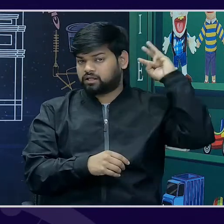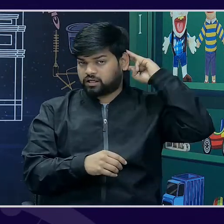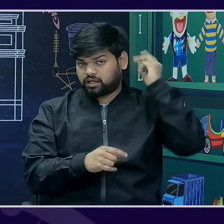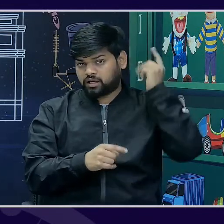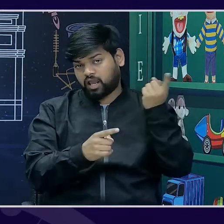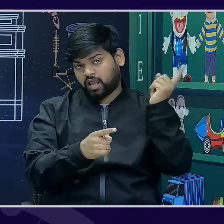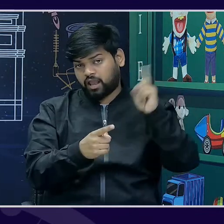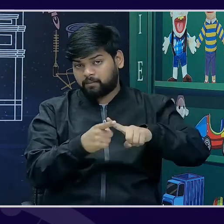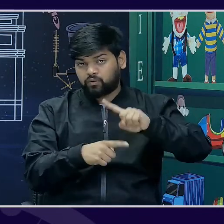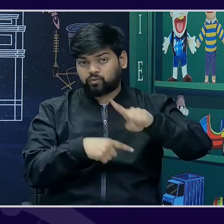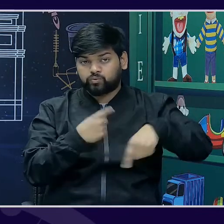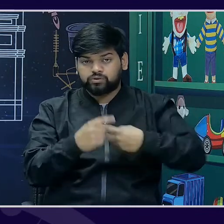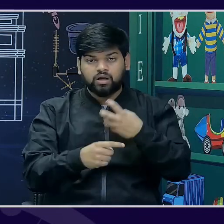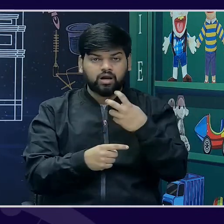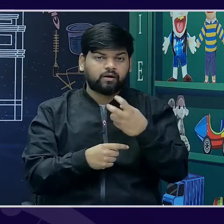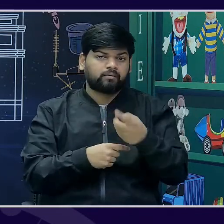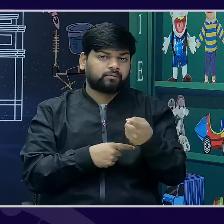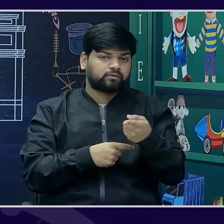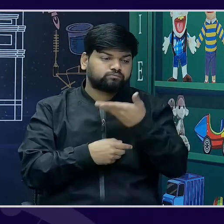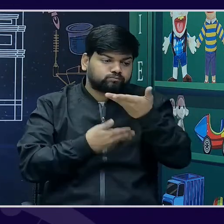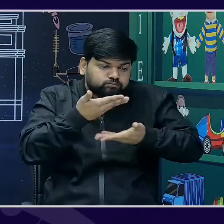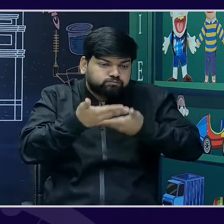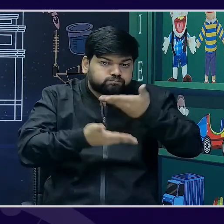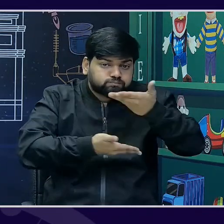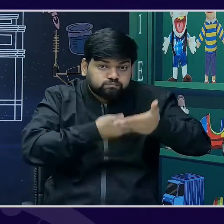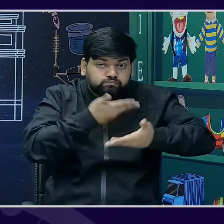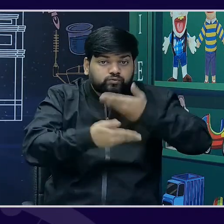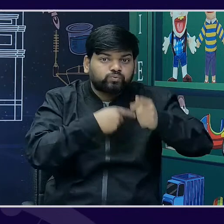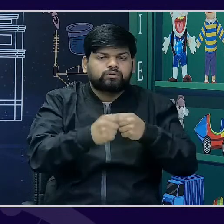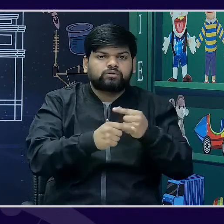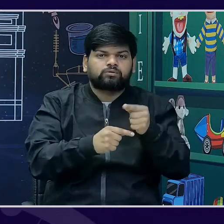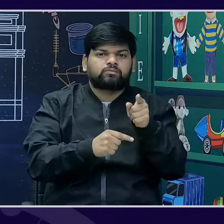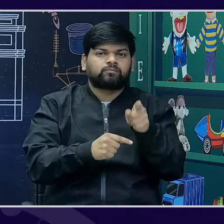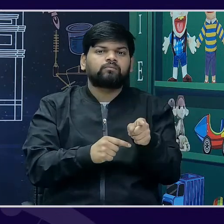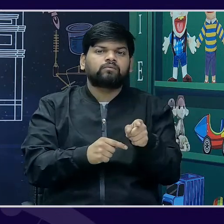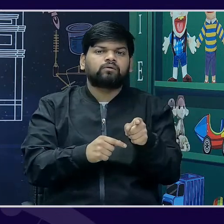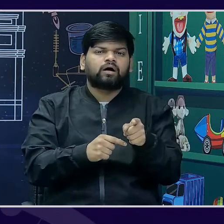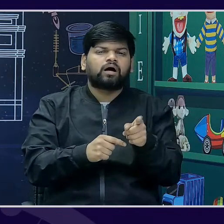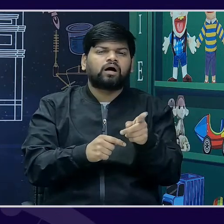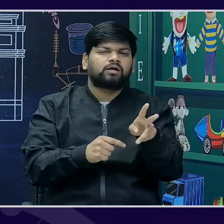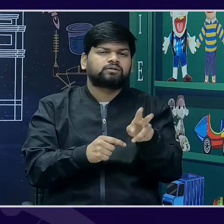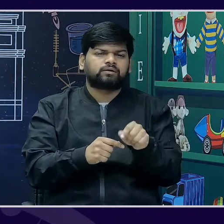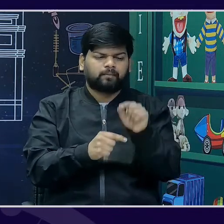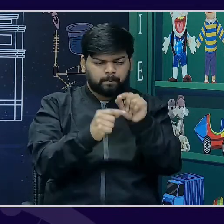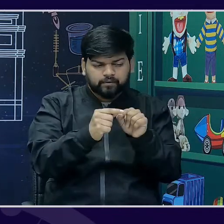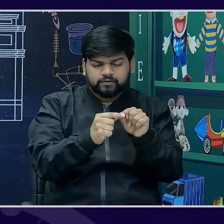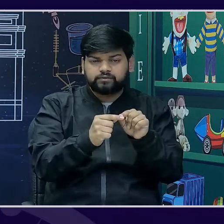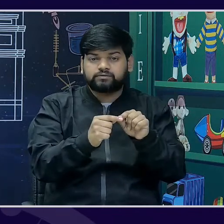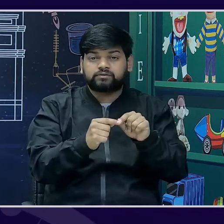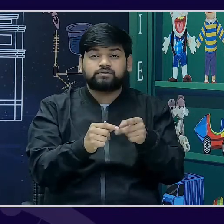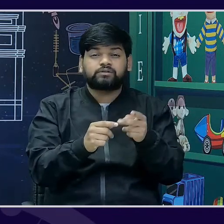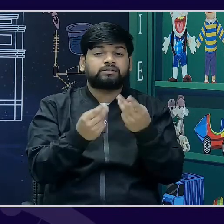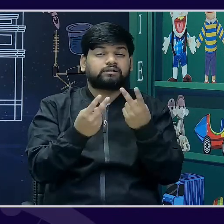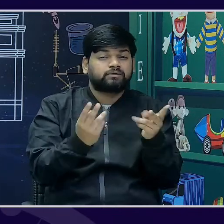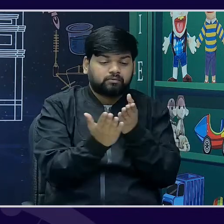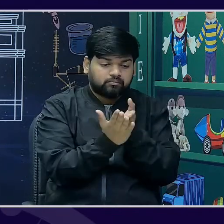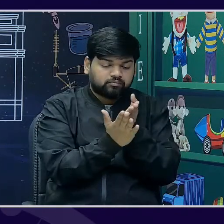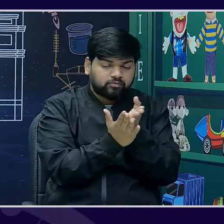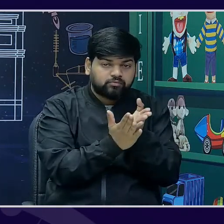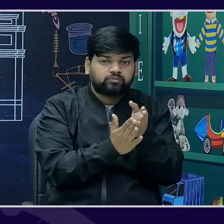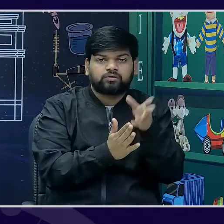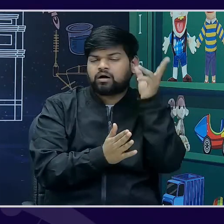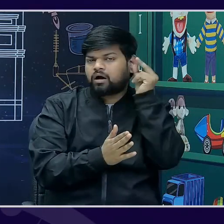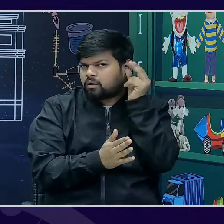it requires 2 years of therapy, plus or minus, never minus, but definitely plus 1 more year. Now the question